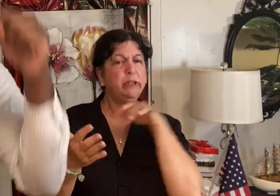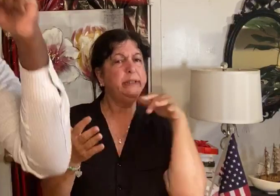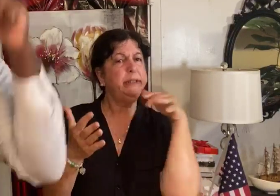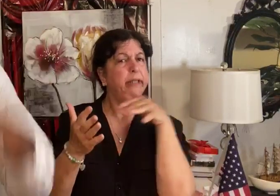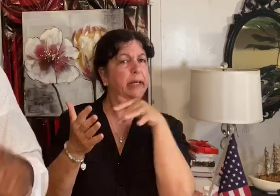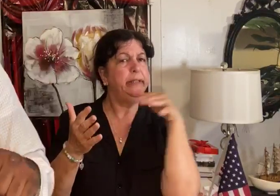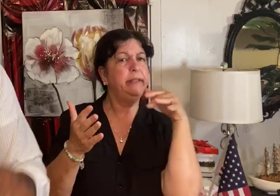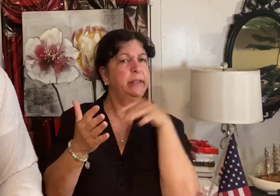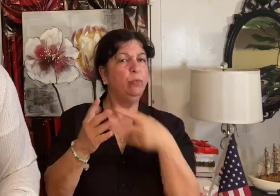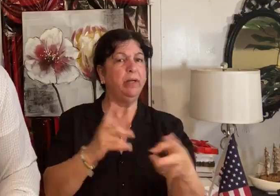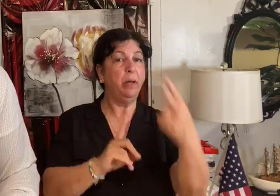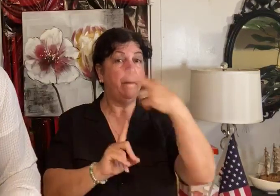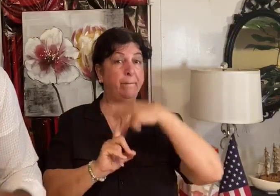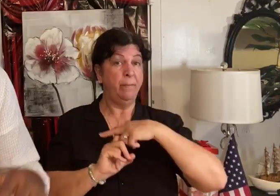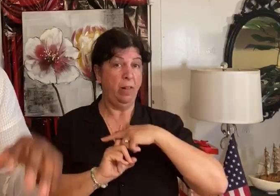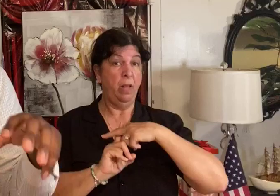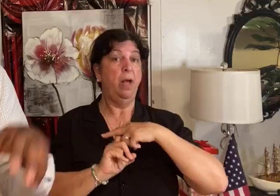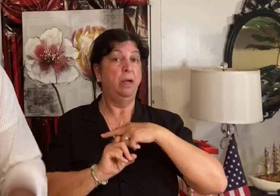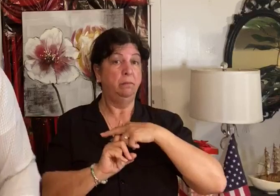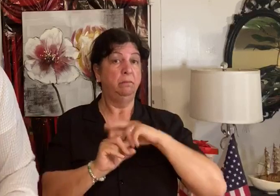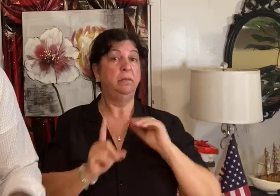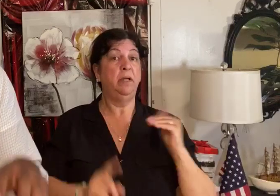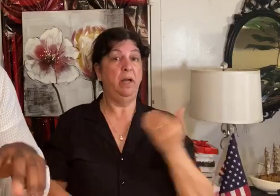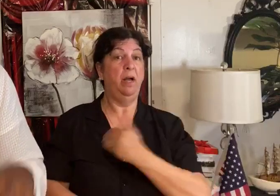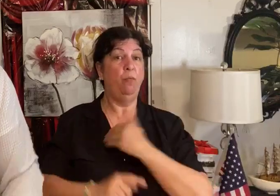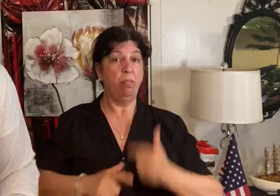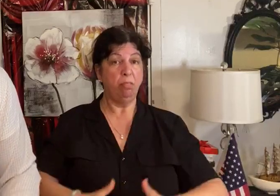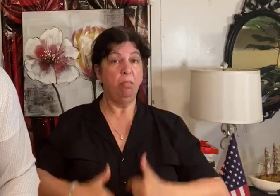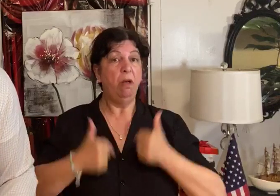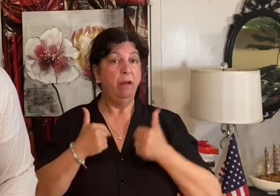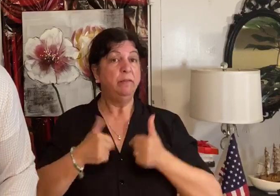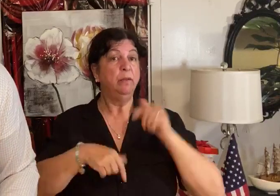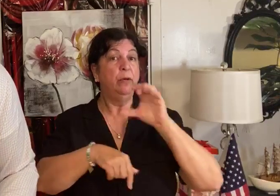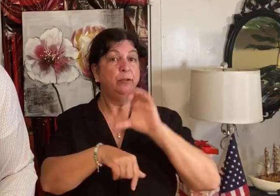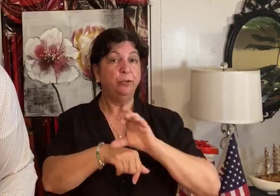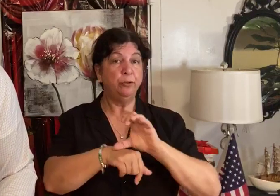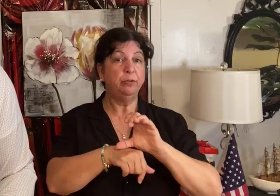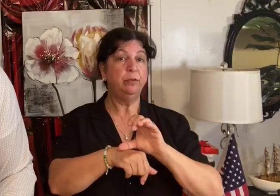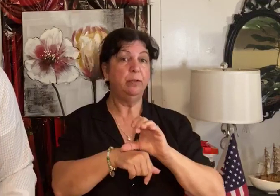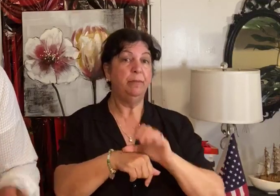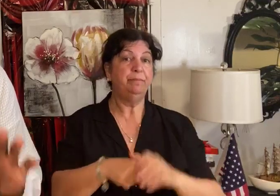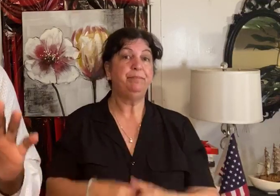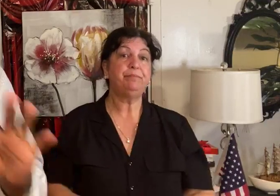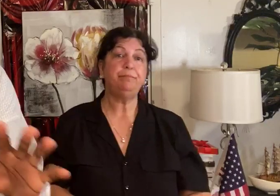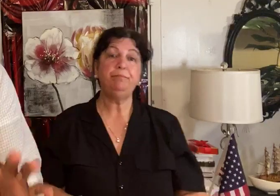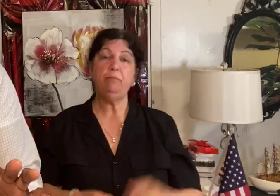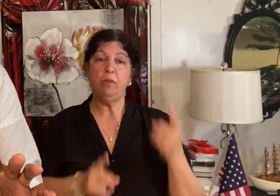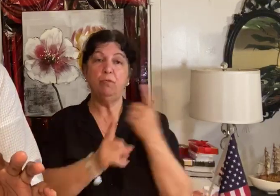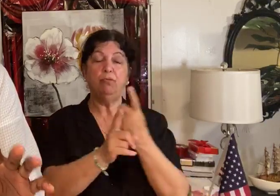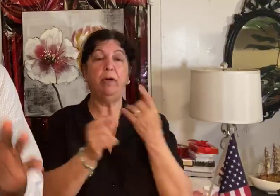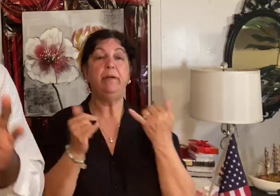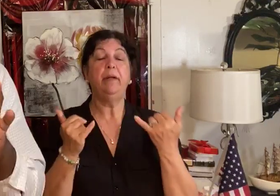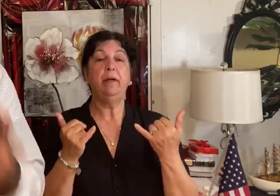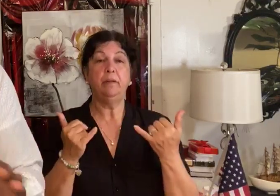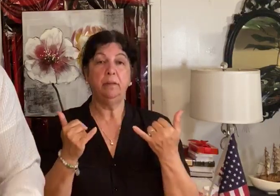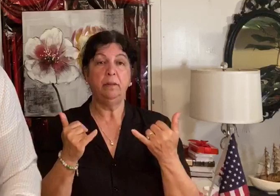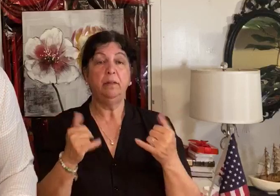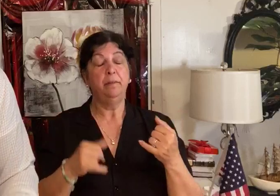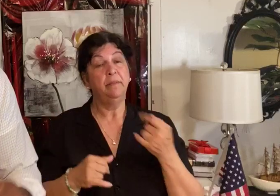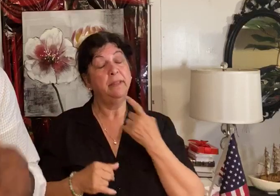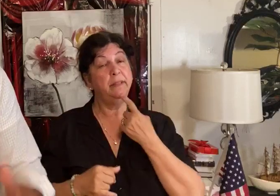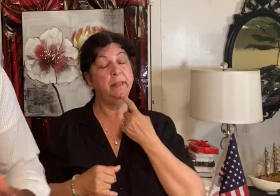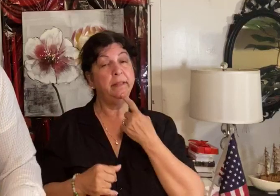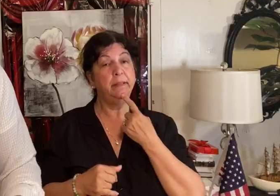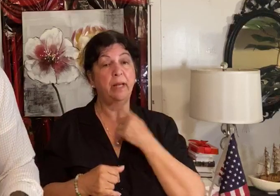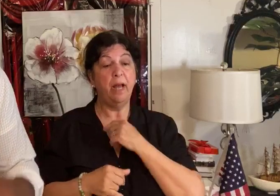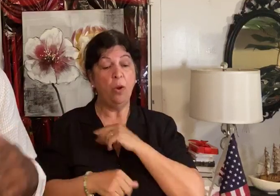so that we could apply to our lives and to our churches. And right now, I must say,